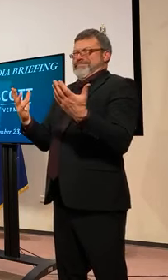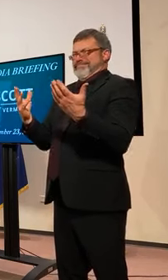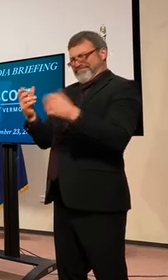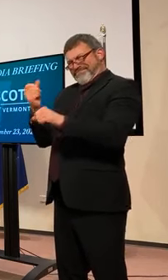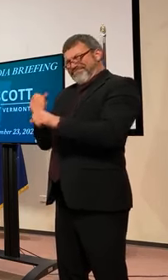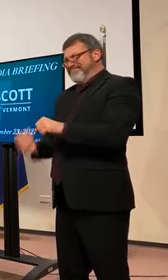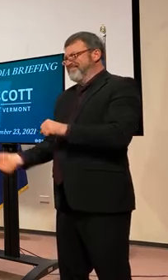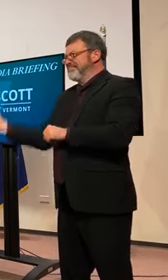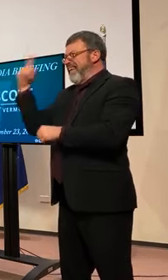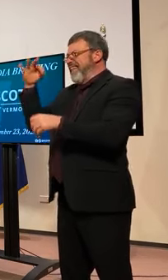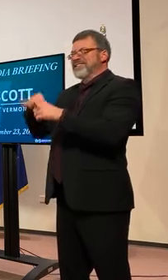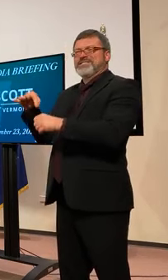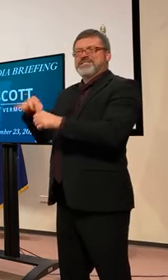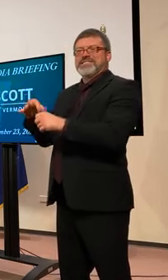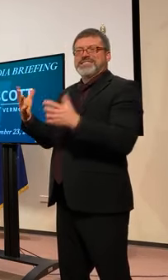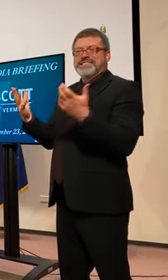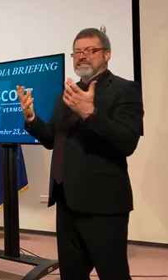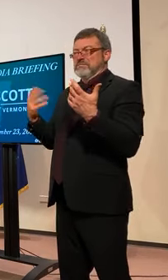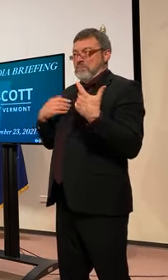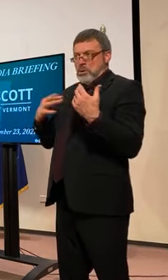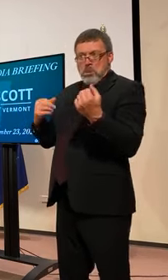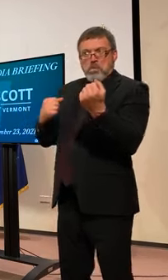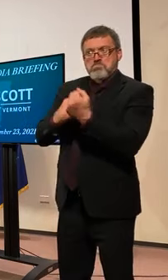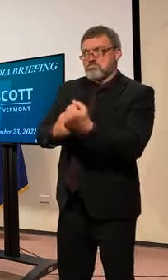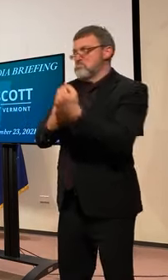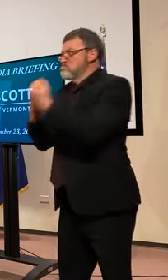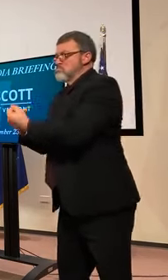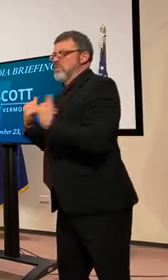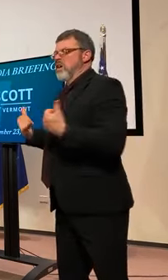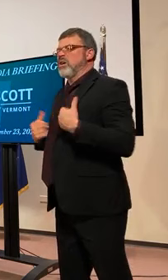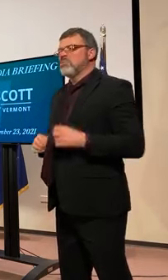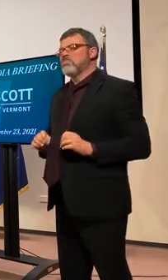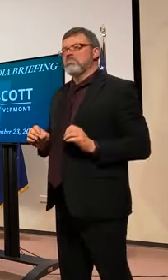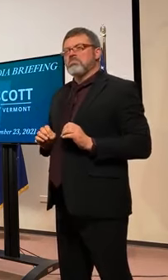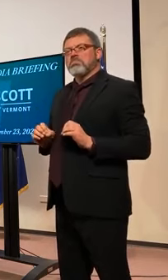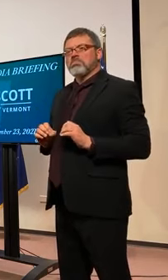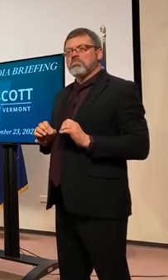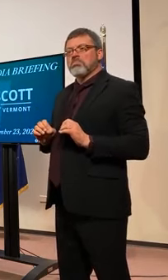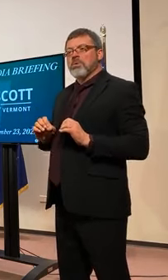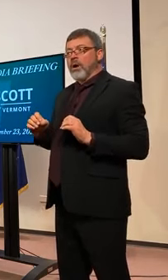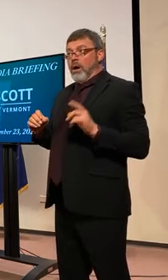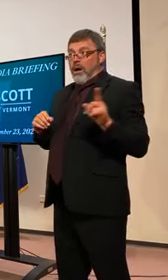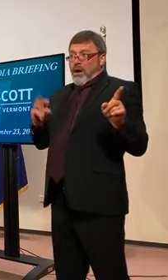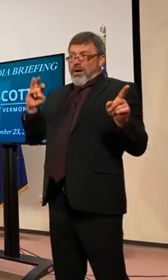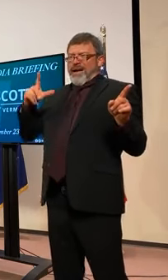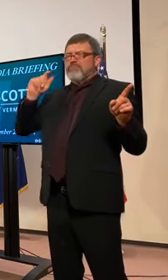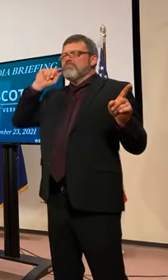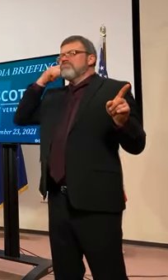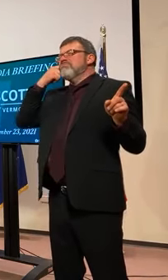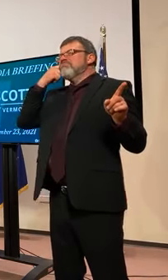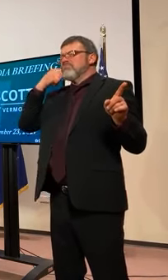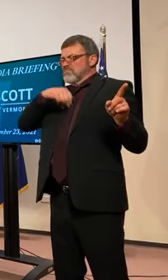support someone or not. But I've had a good relationship with Congressman Welch, and